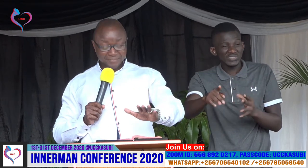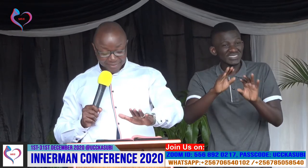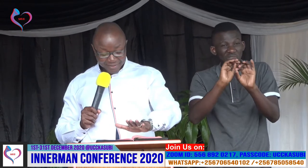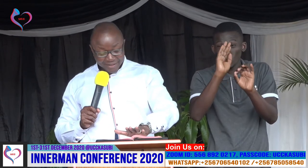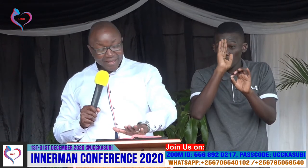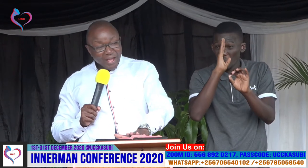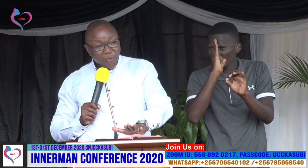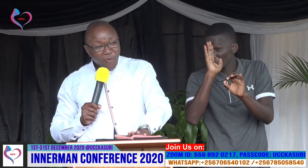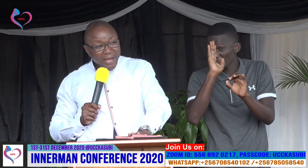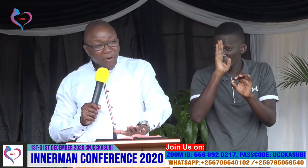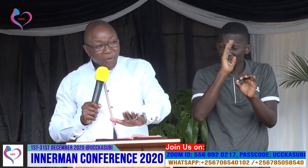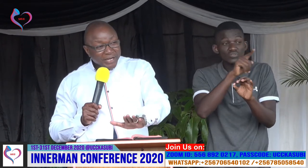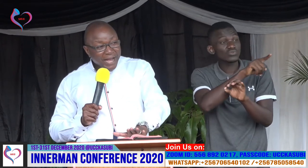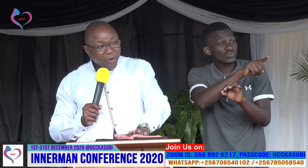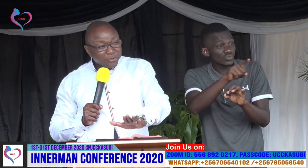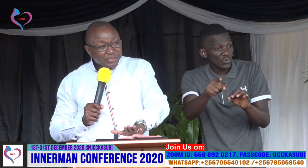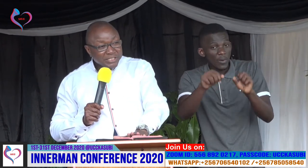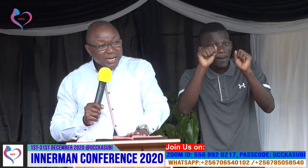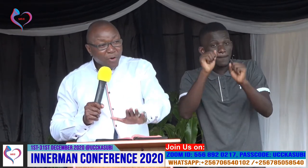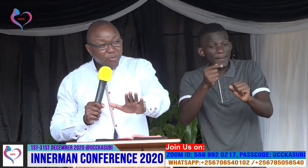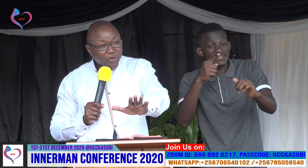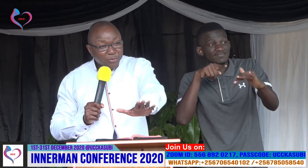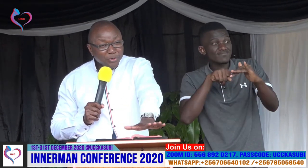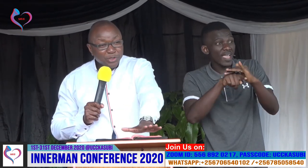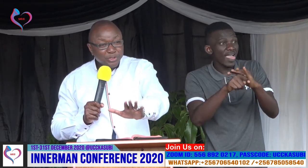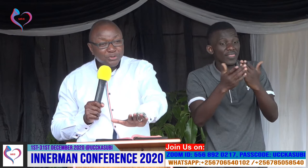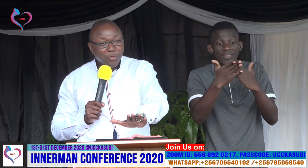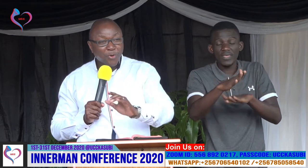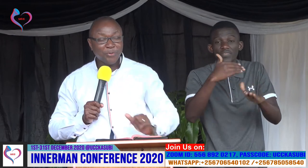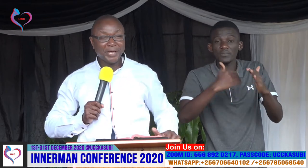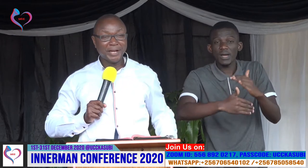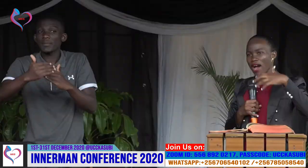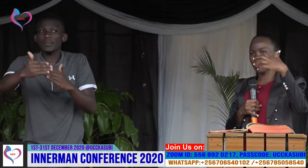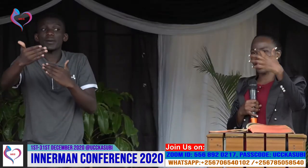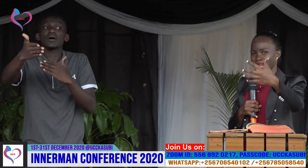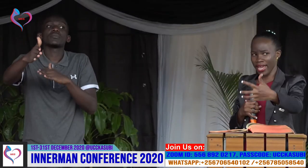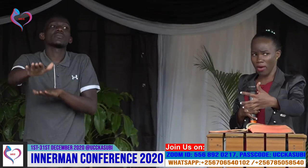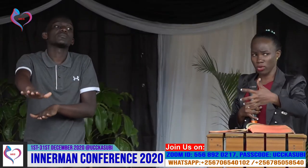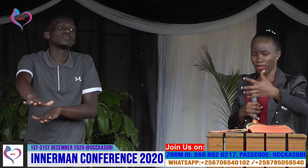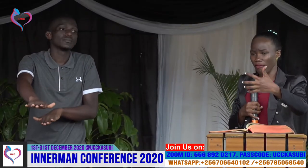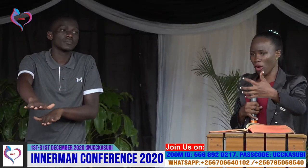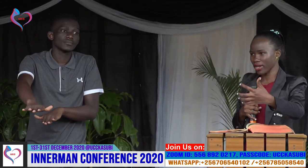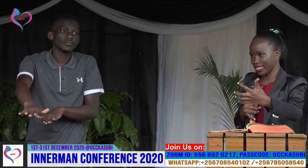that without any cause you have to inherit what we've called